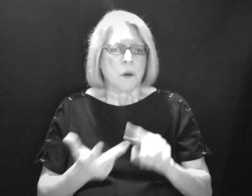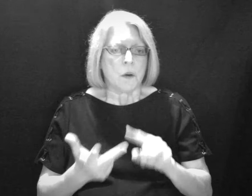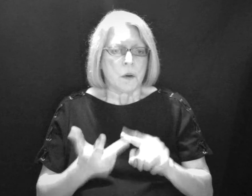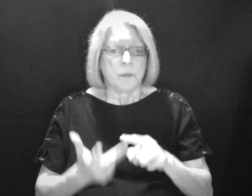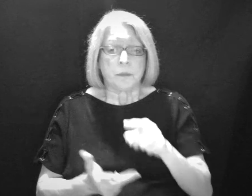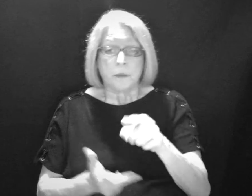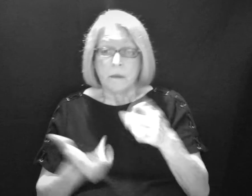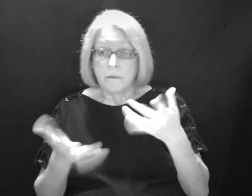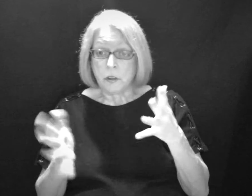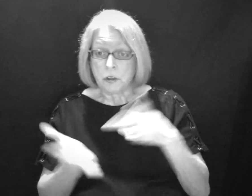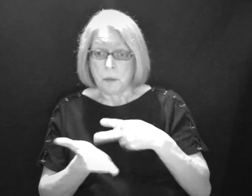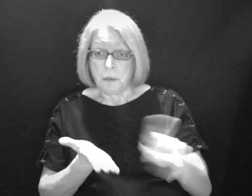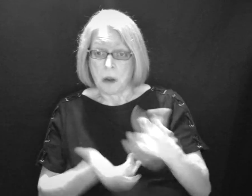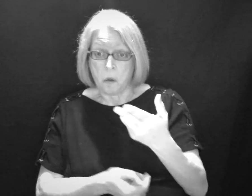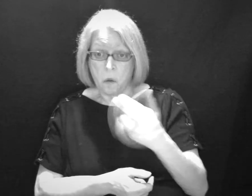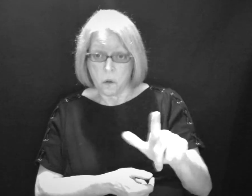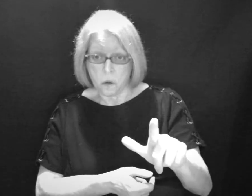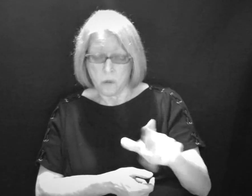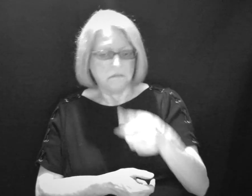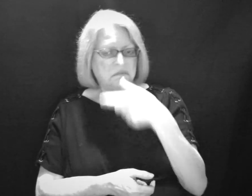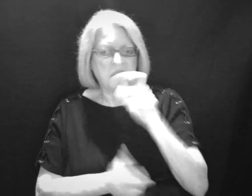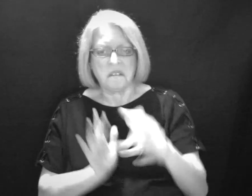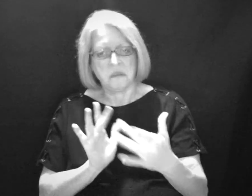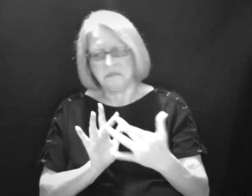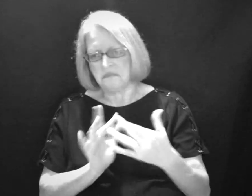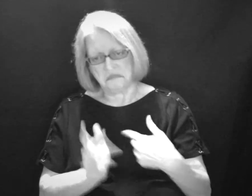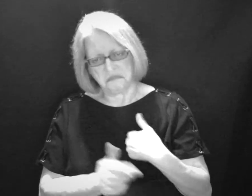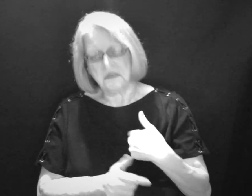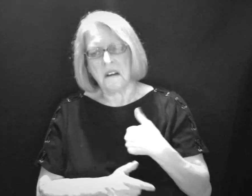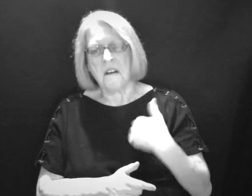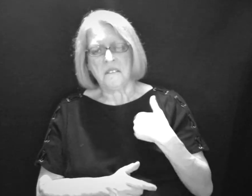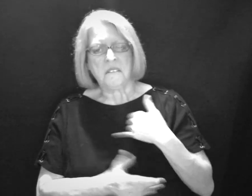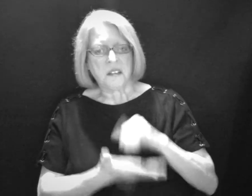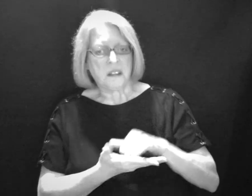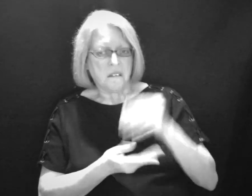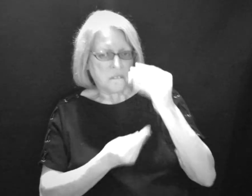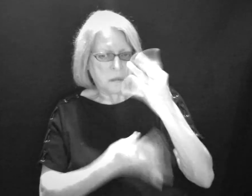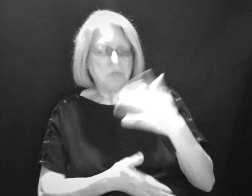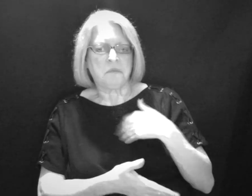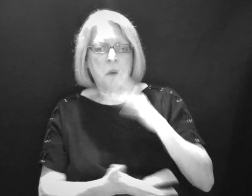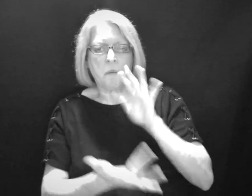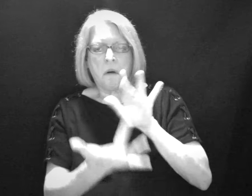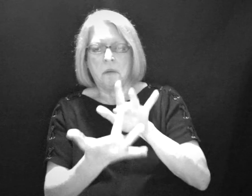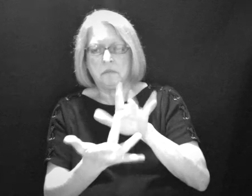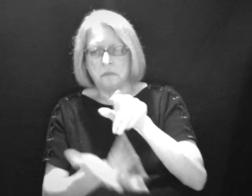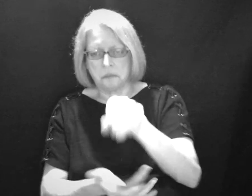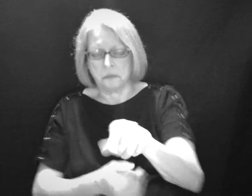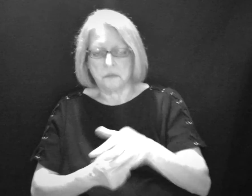to the right. So padding left 10, padding right 10, and it doesn't need to be perfect.